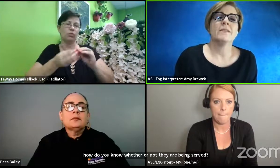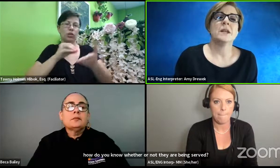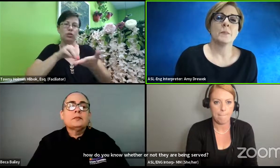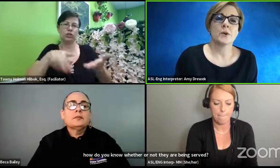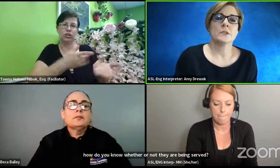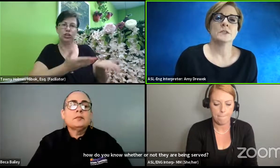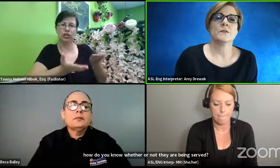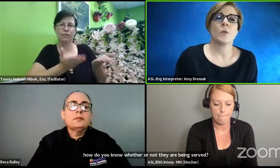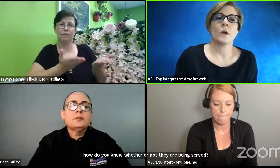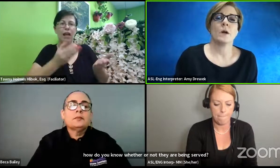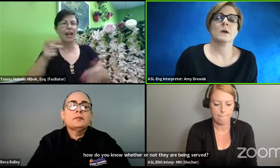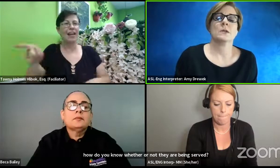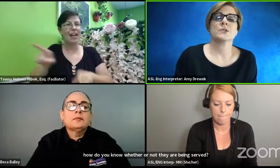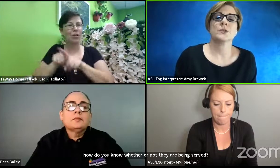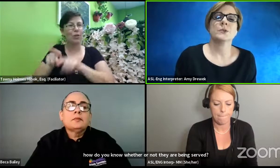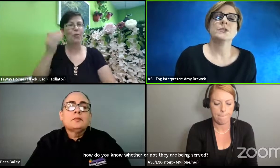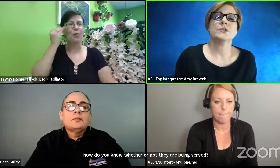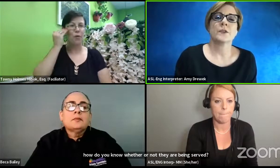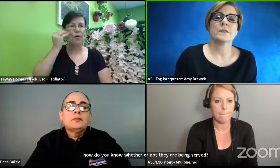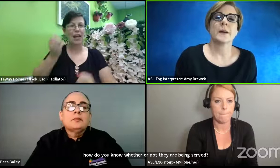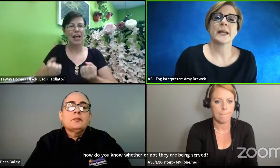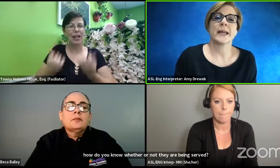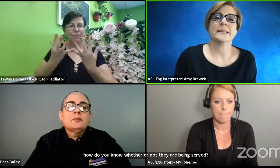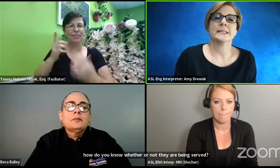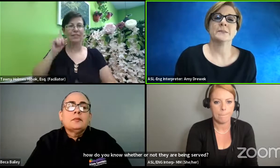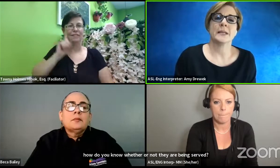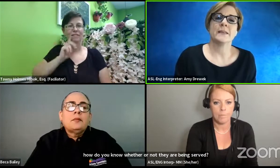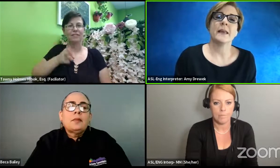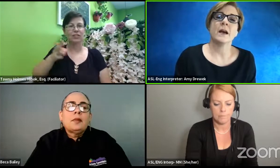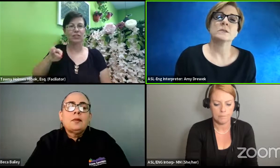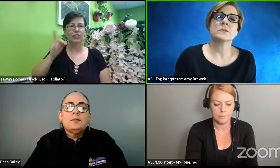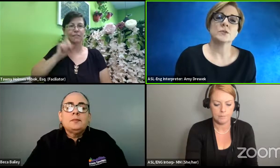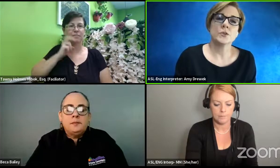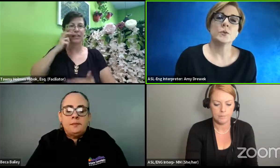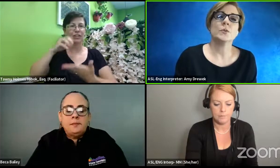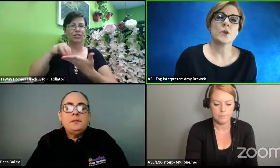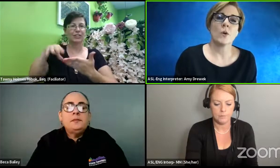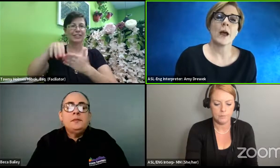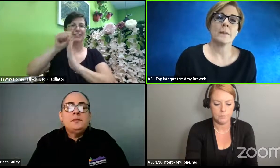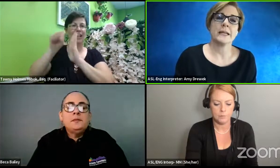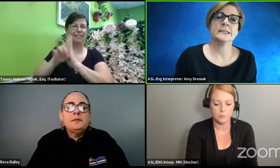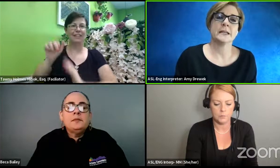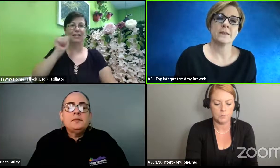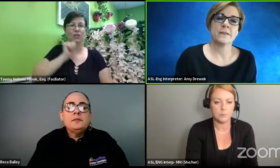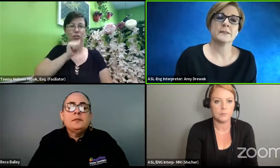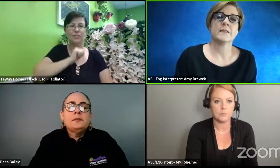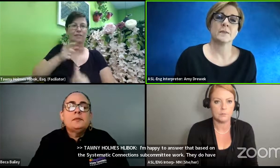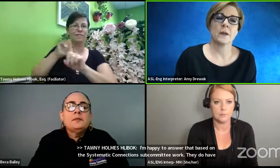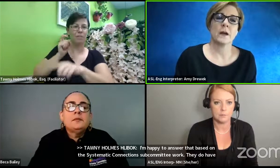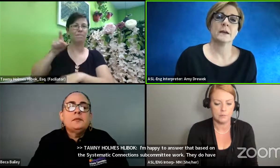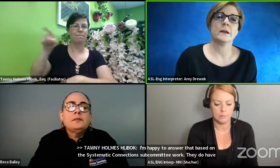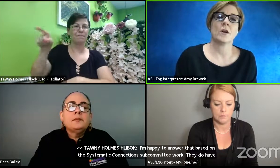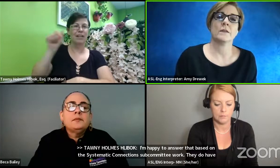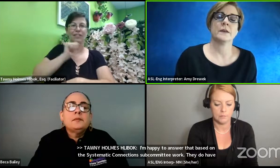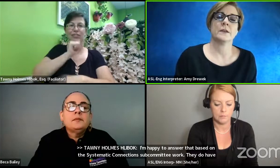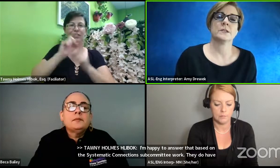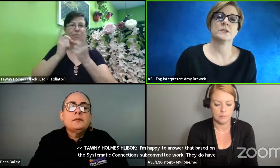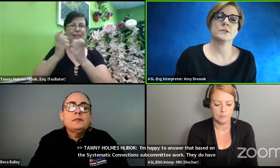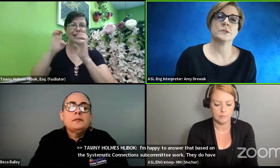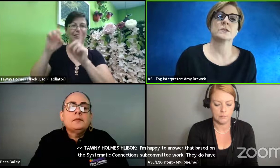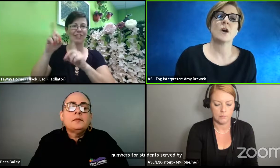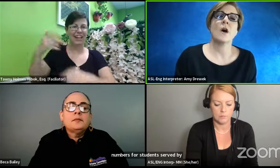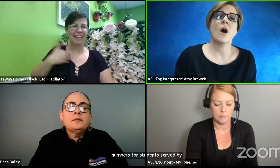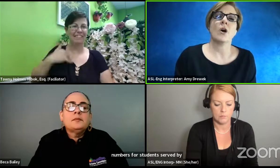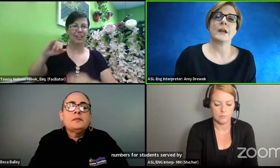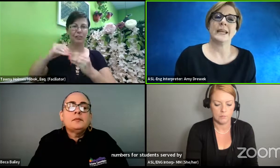They do have numbers for students served by ASDB. They also do know how many deaf, blind, and hard of